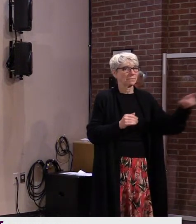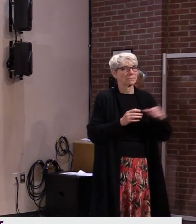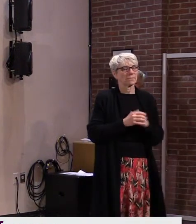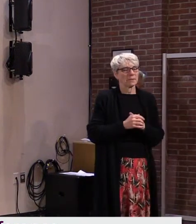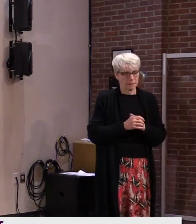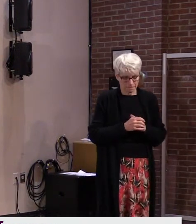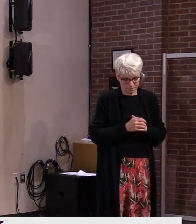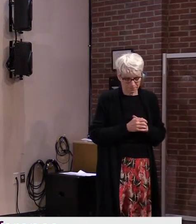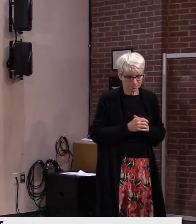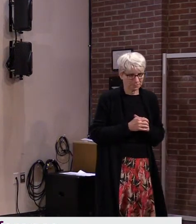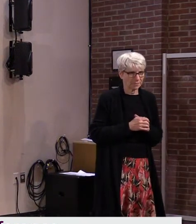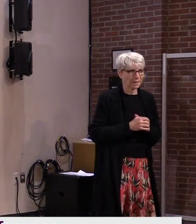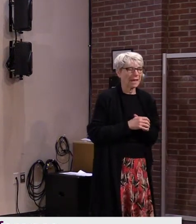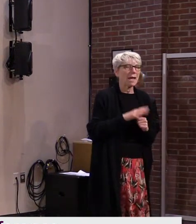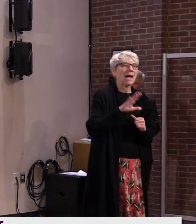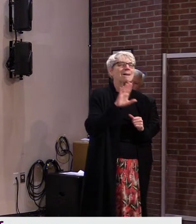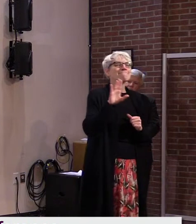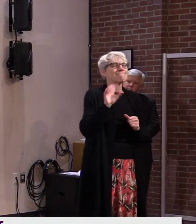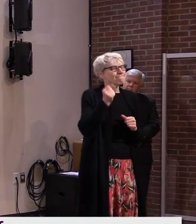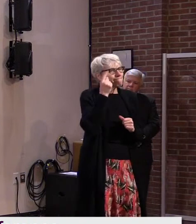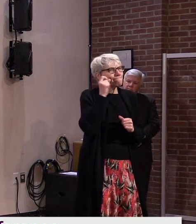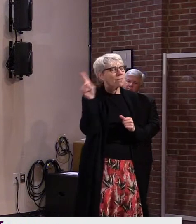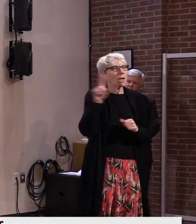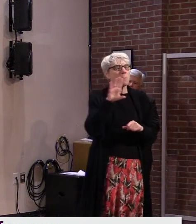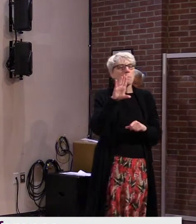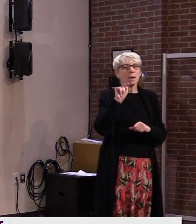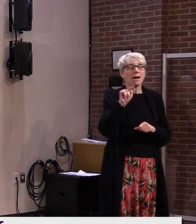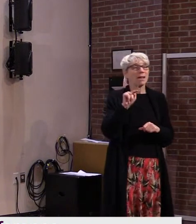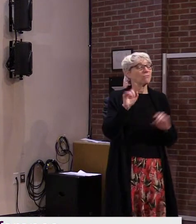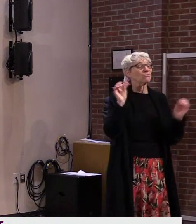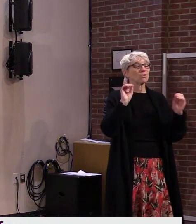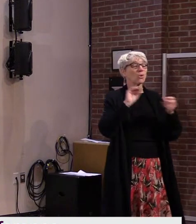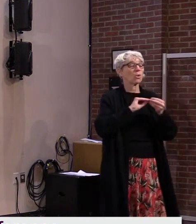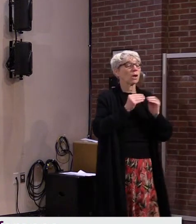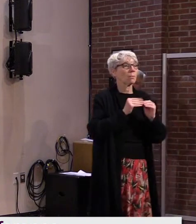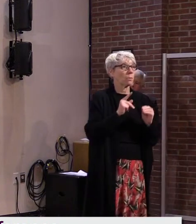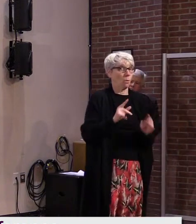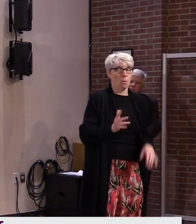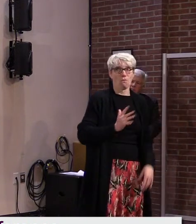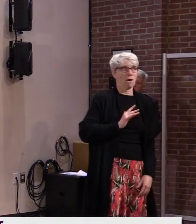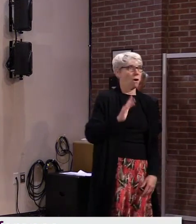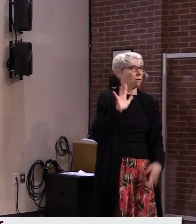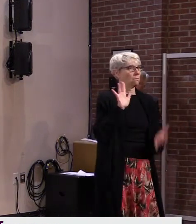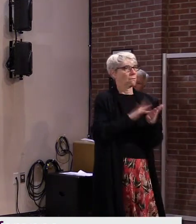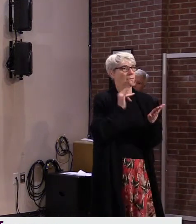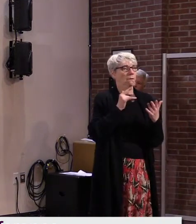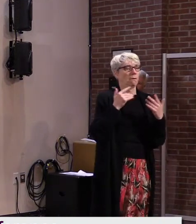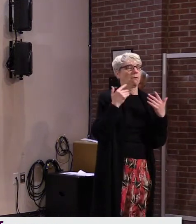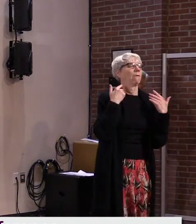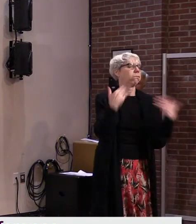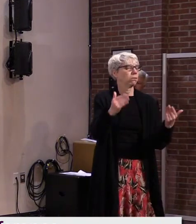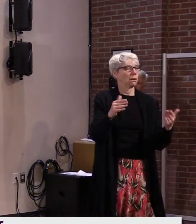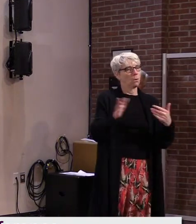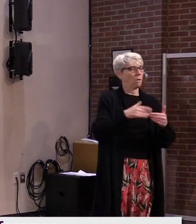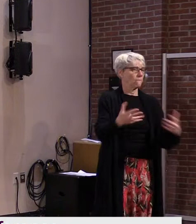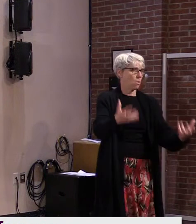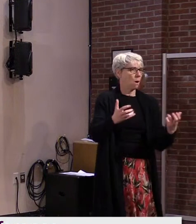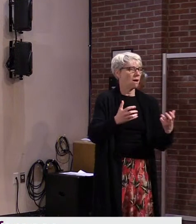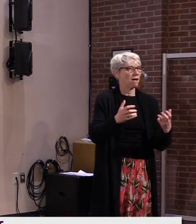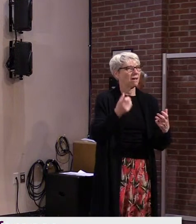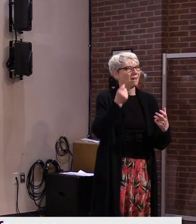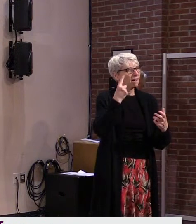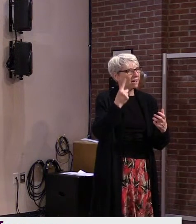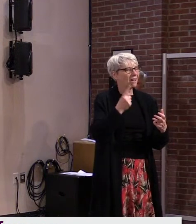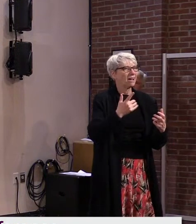kind of signal like that to the public, that there is a faction both of experts and researchers as well as just